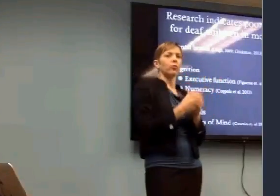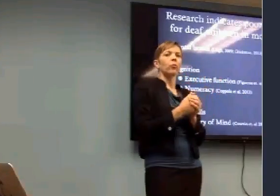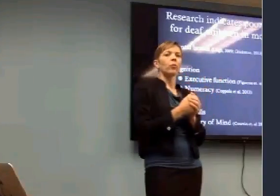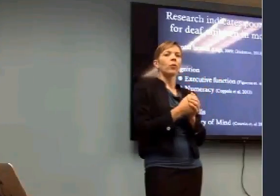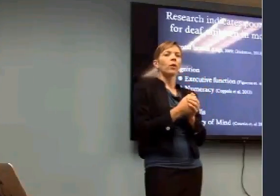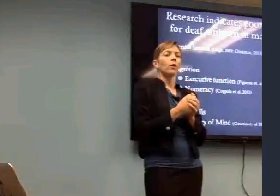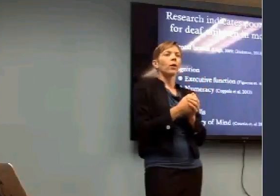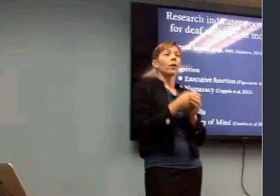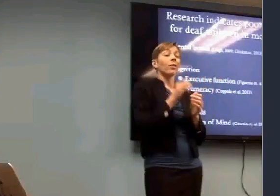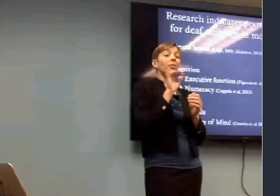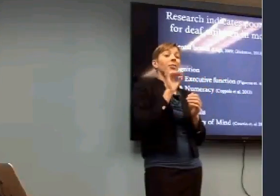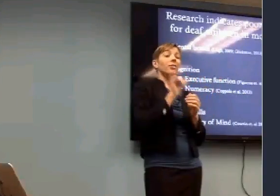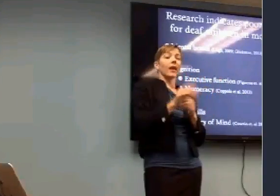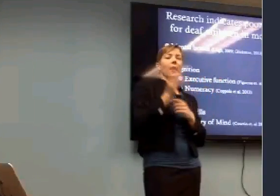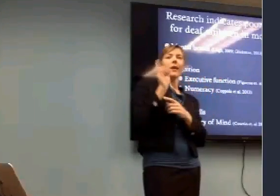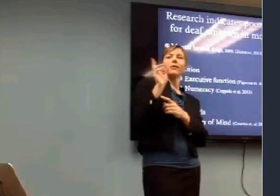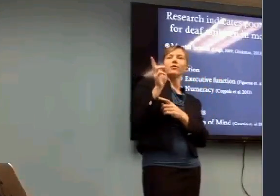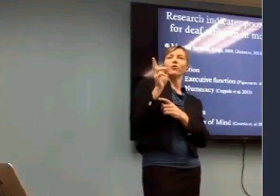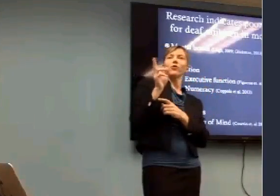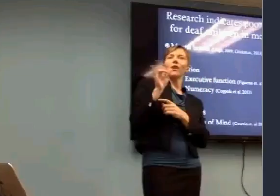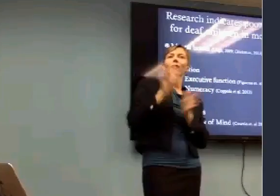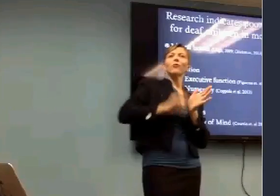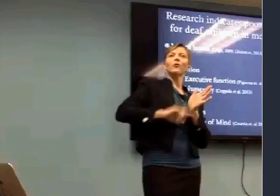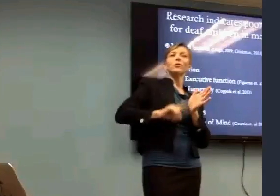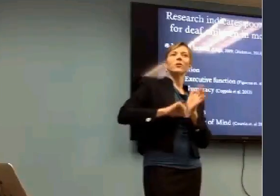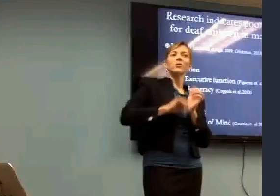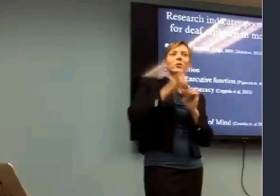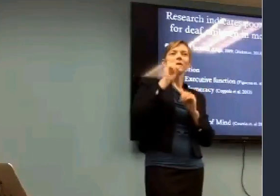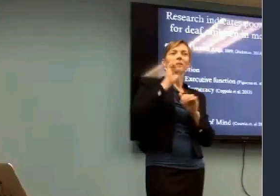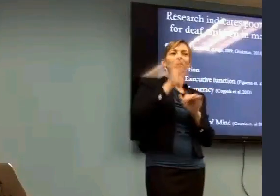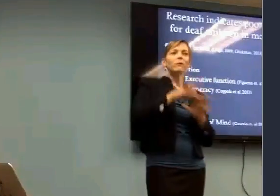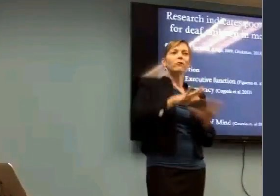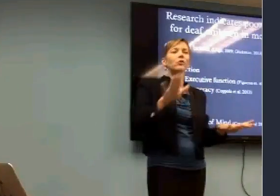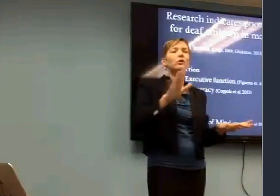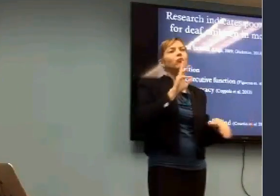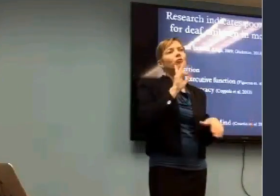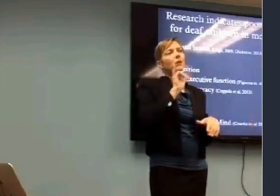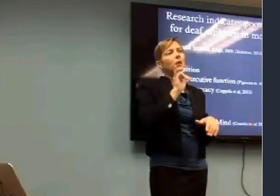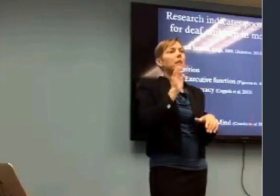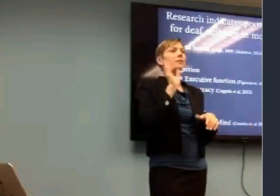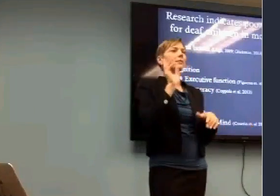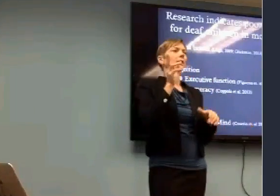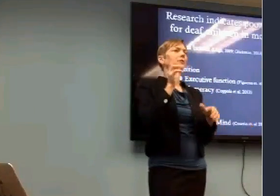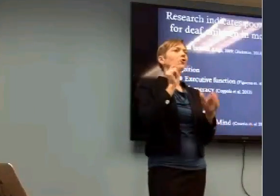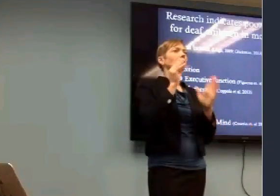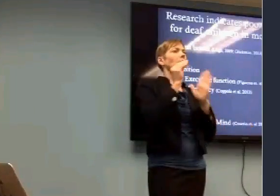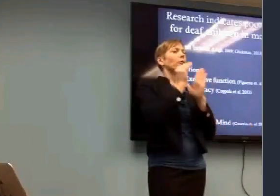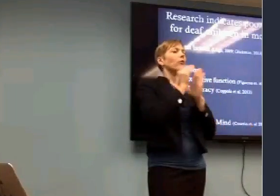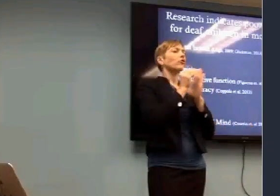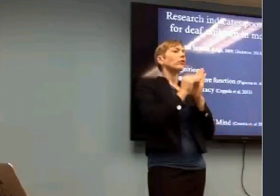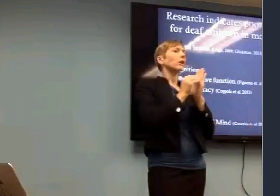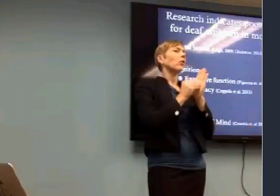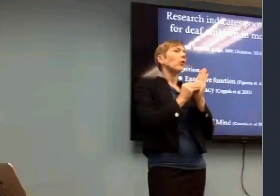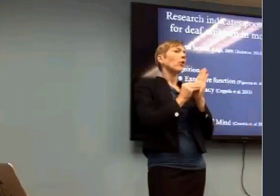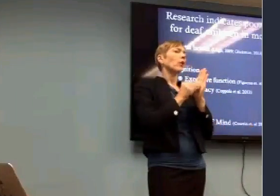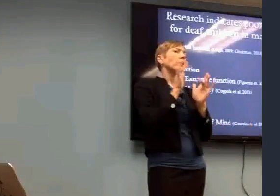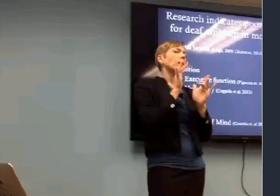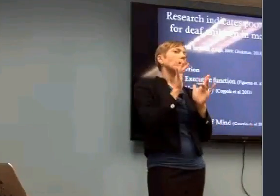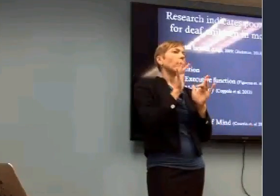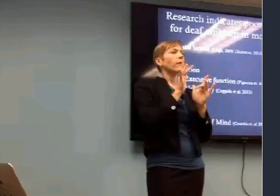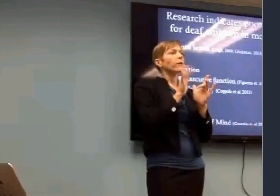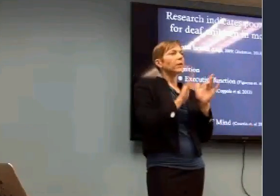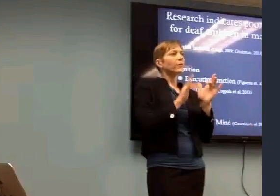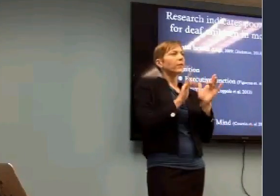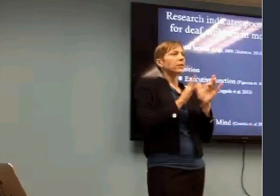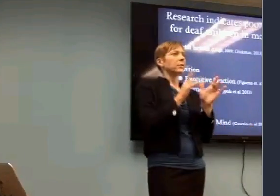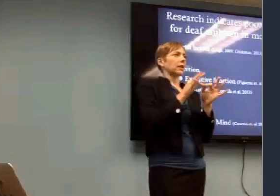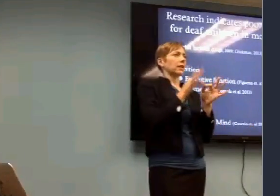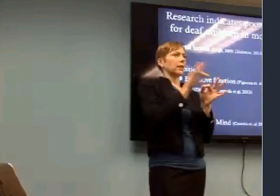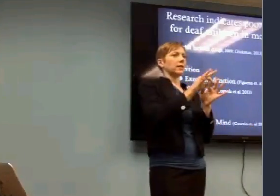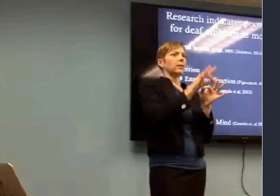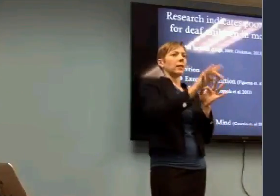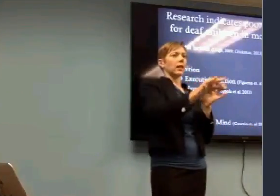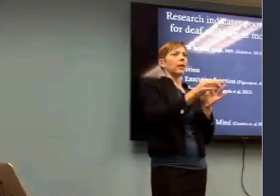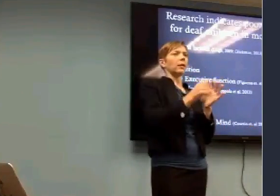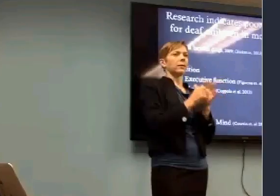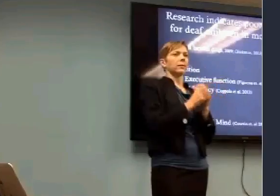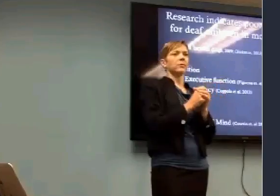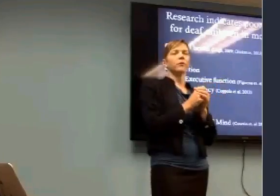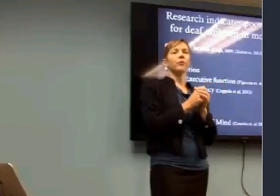research in the development of deaf children. So if we look at the children and the history of that research, we get